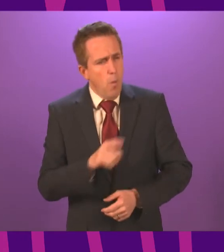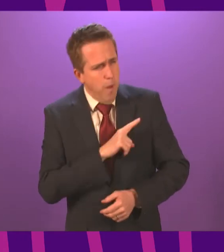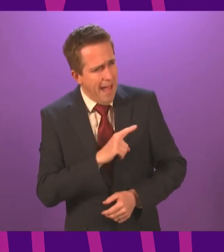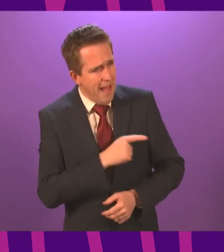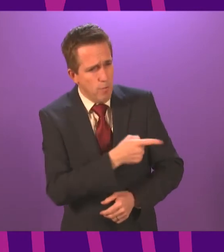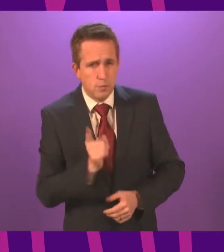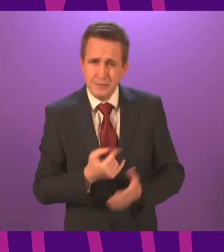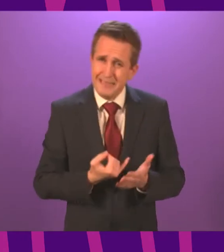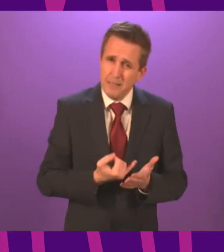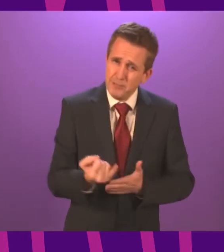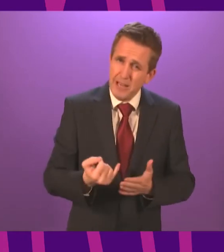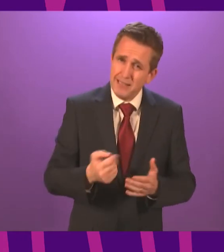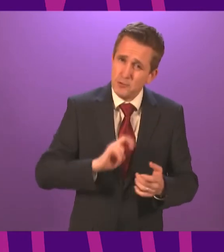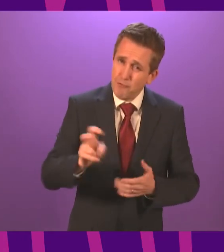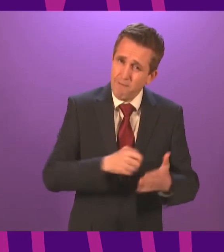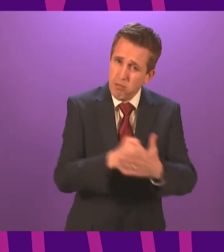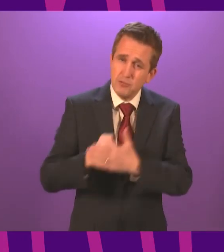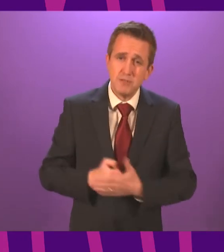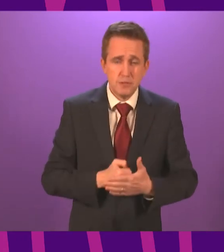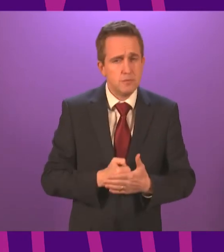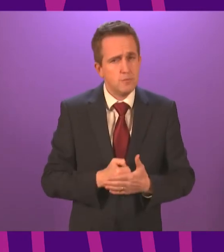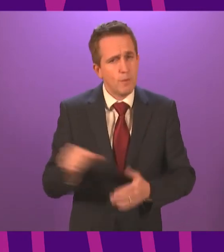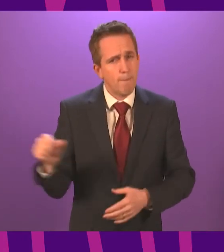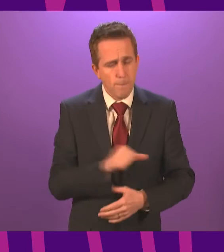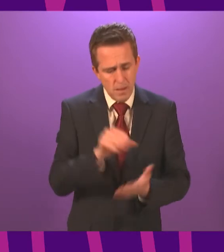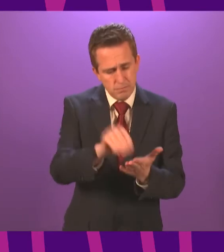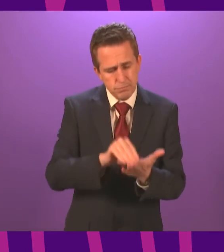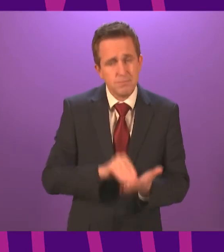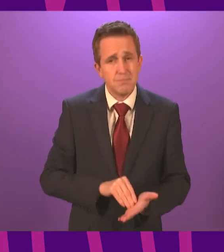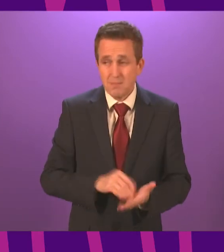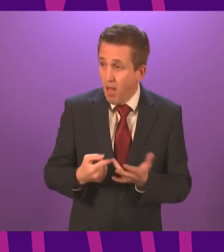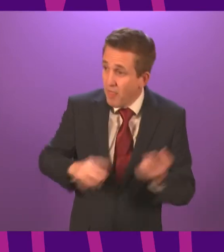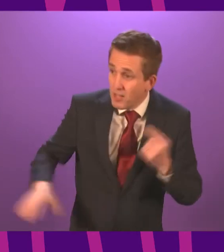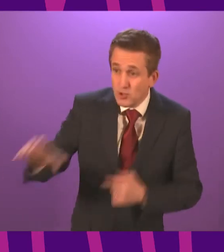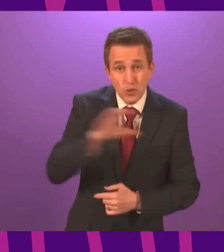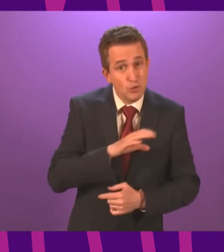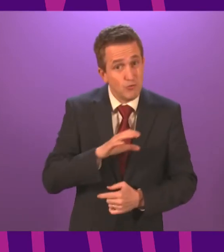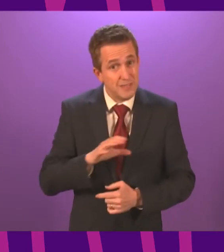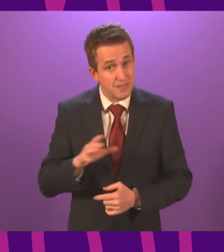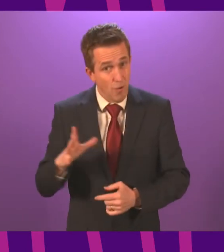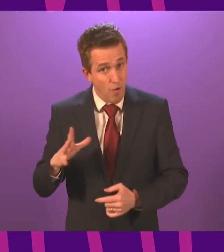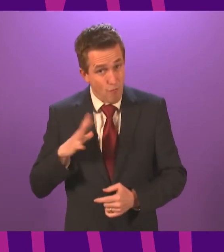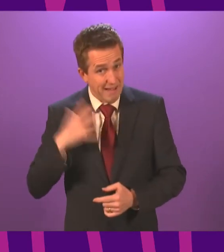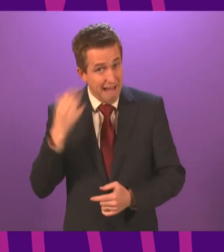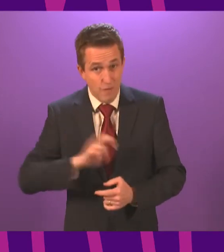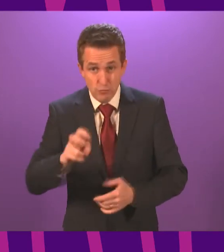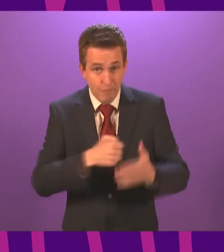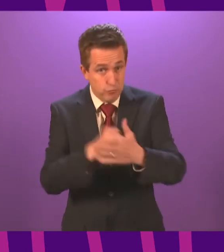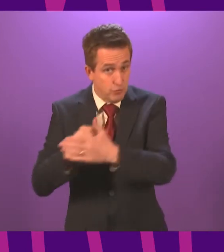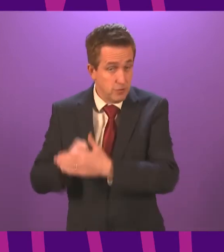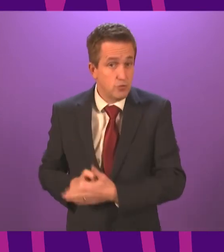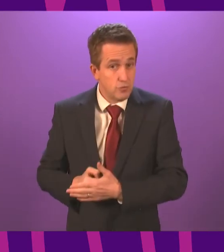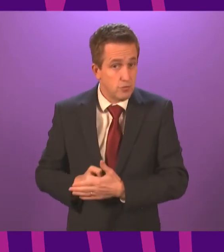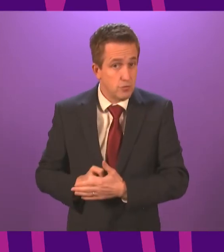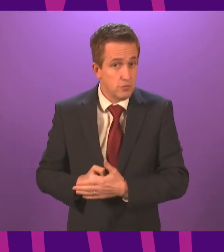would we take a different approach to travel than taken by those other countries and the rest of the UK. I've not heard